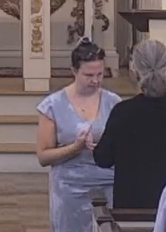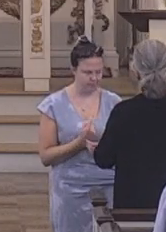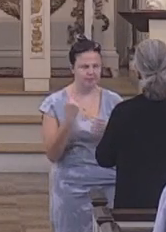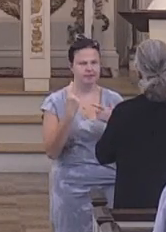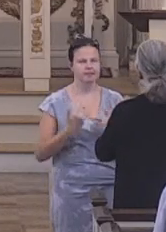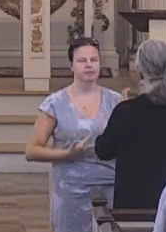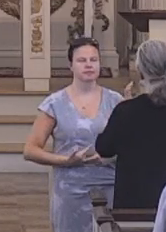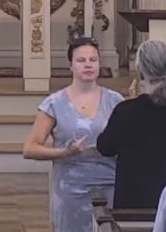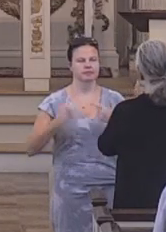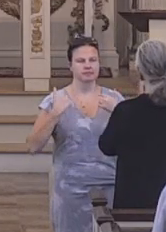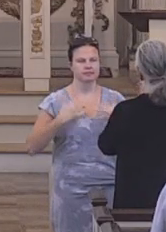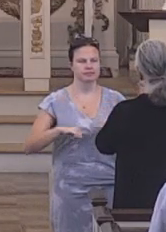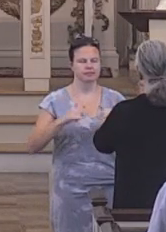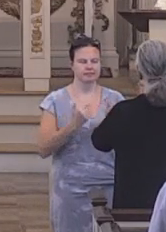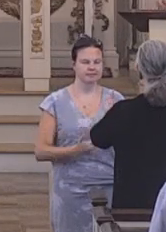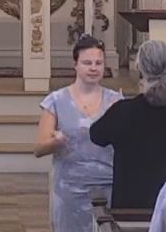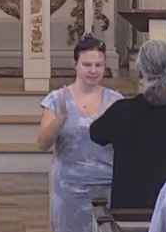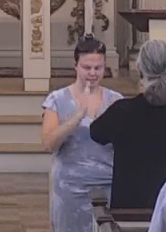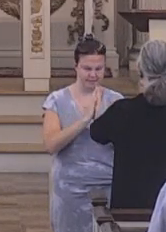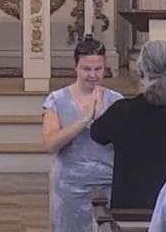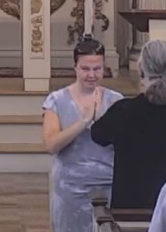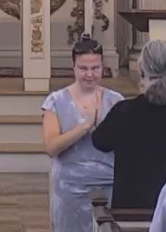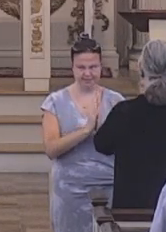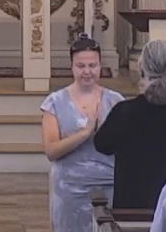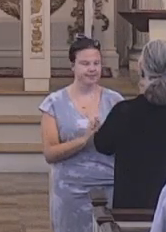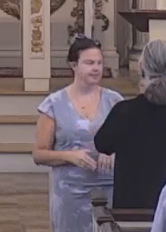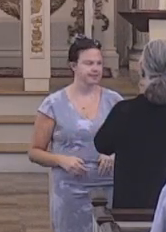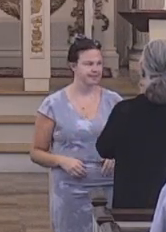life of the world to come. Amen.